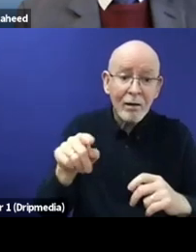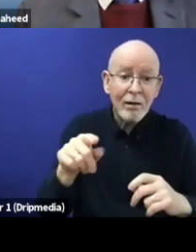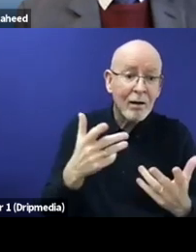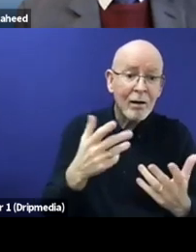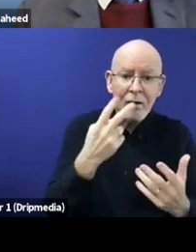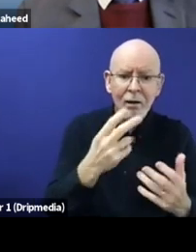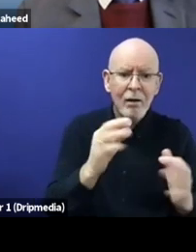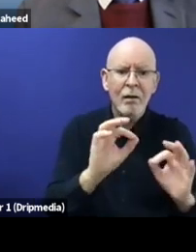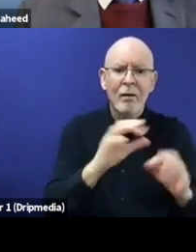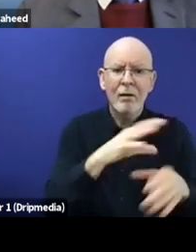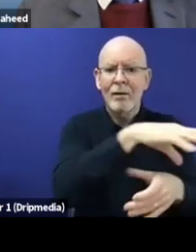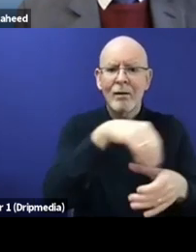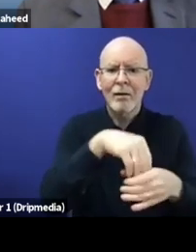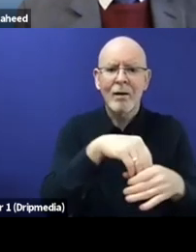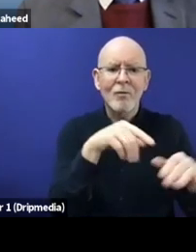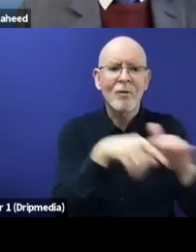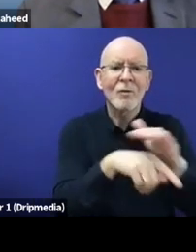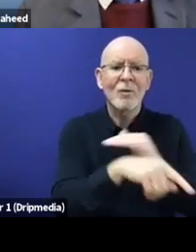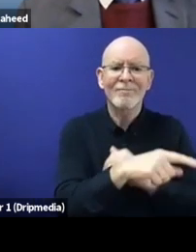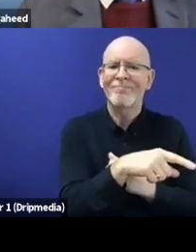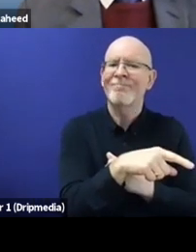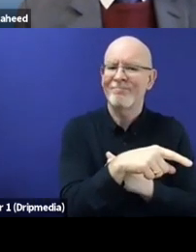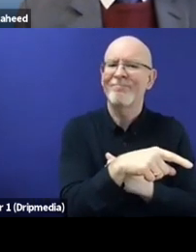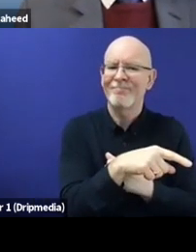messy activities. So creating